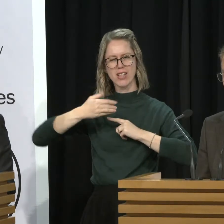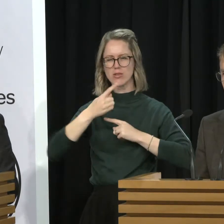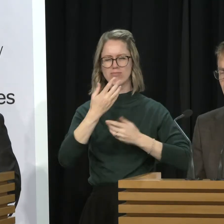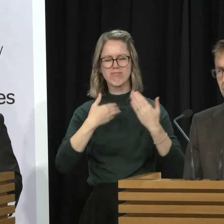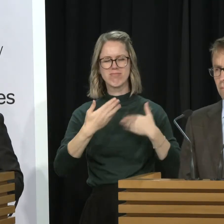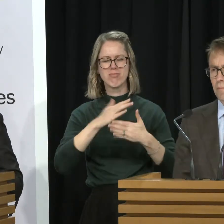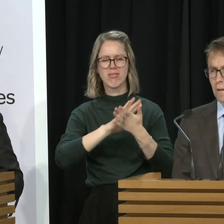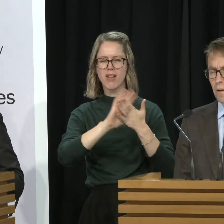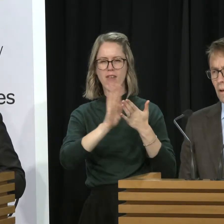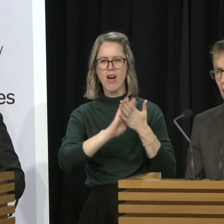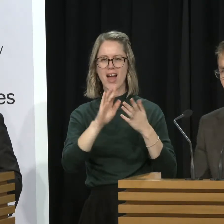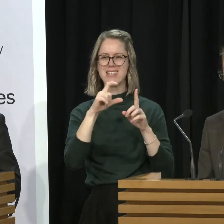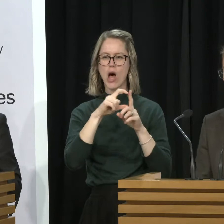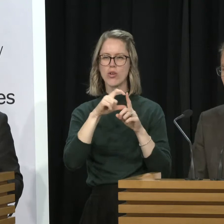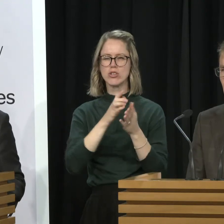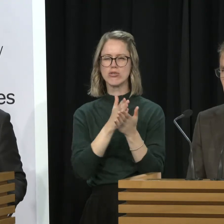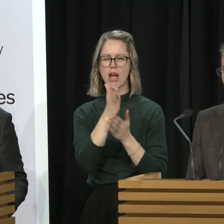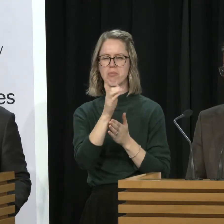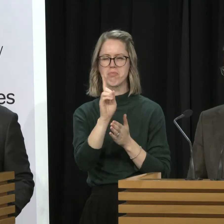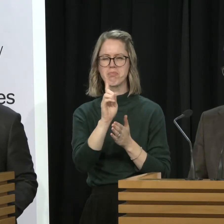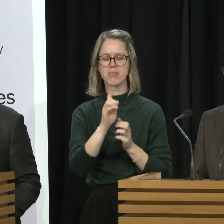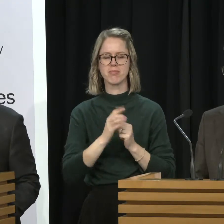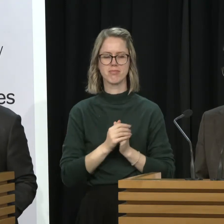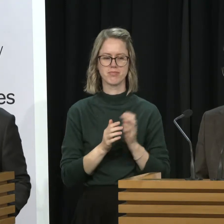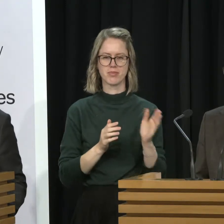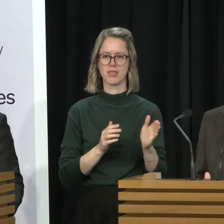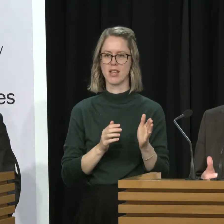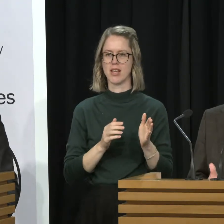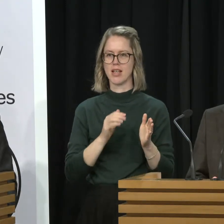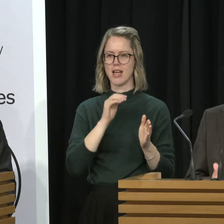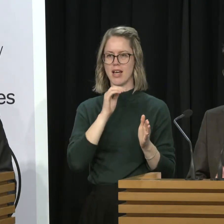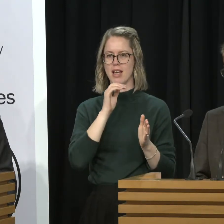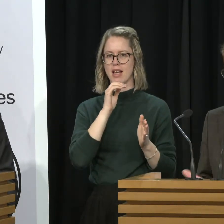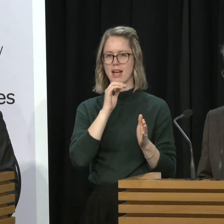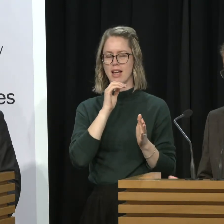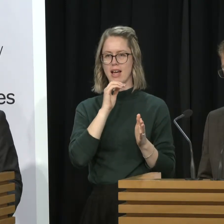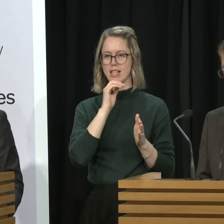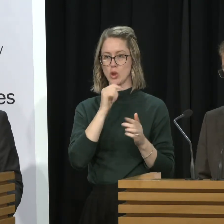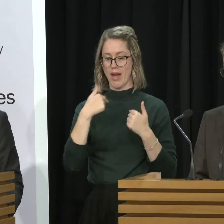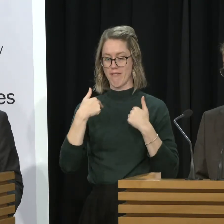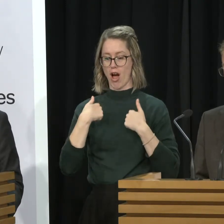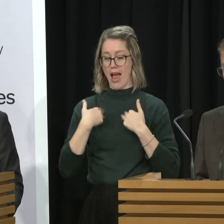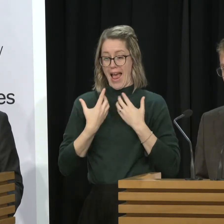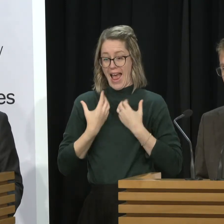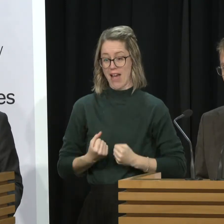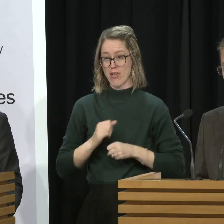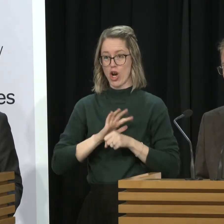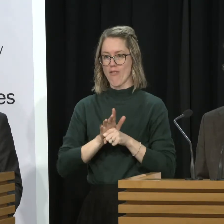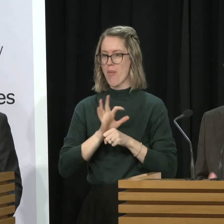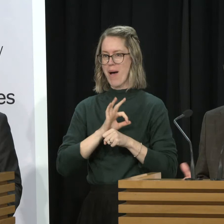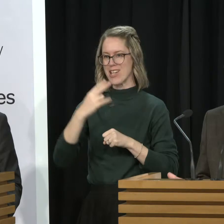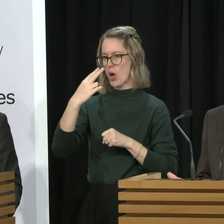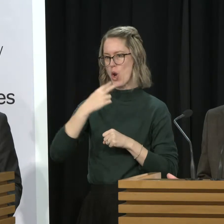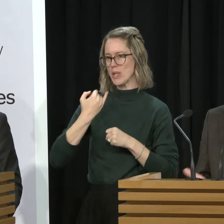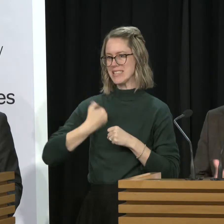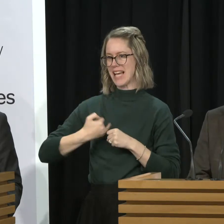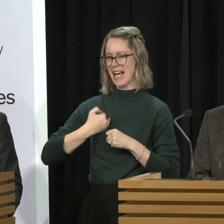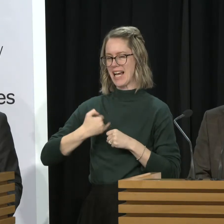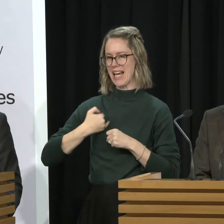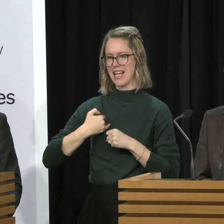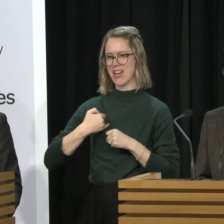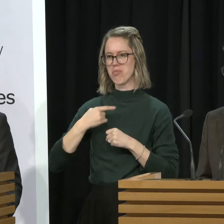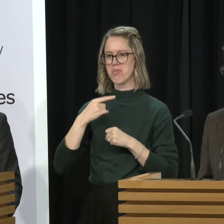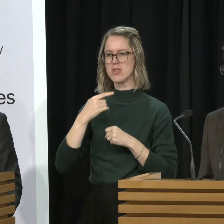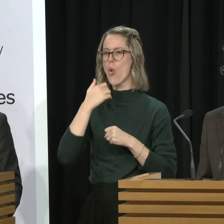us what's the latest sort of thinking on that? Well, asymptomatic infection and transmission has been around with us ever since